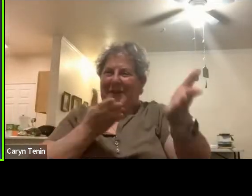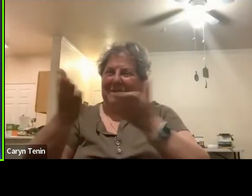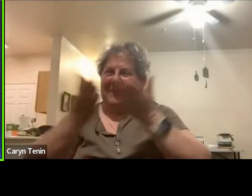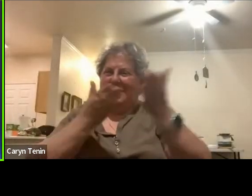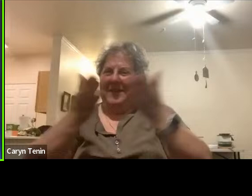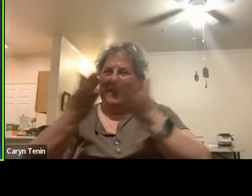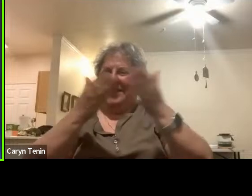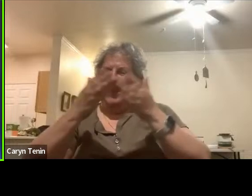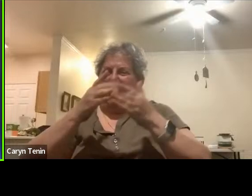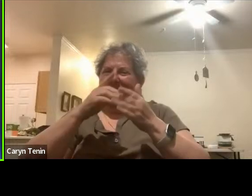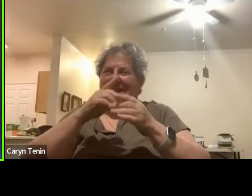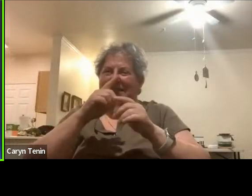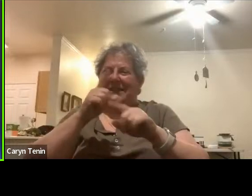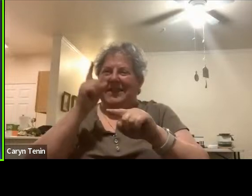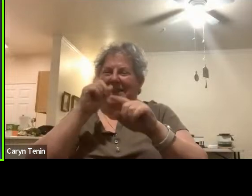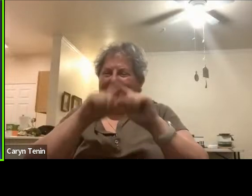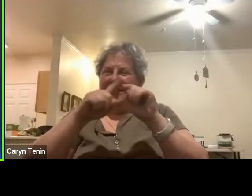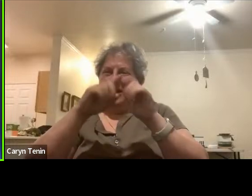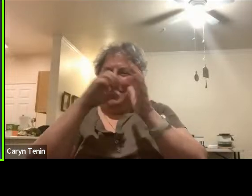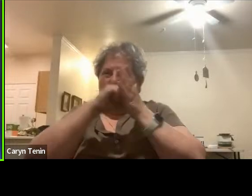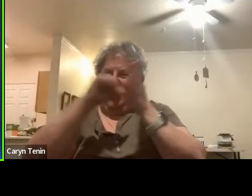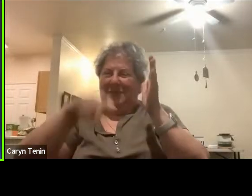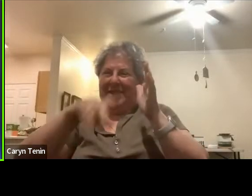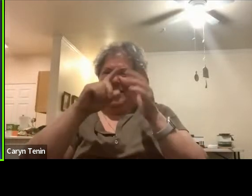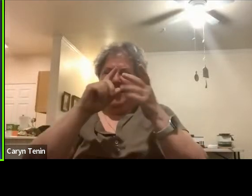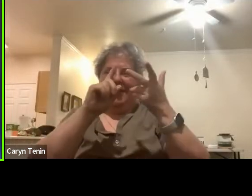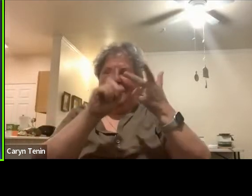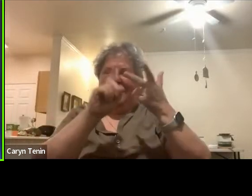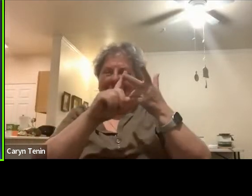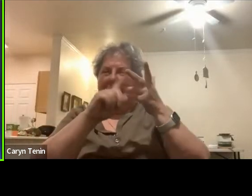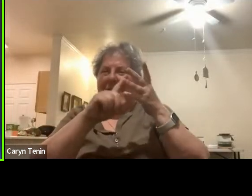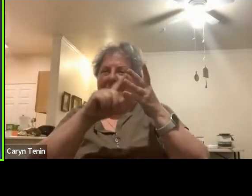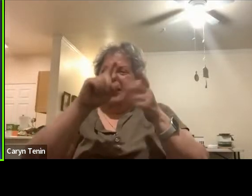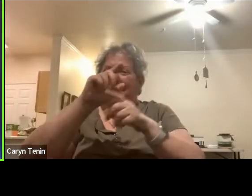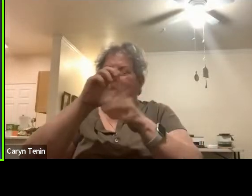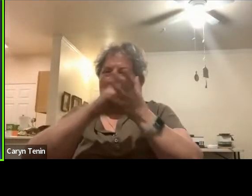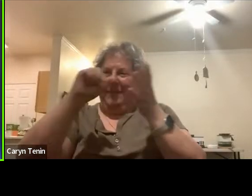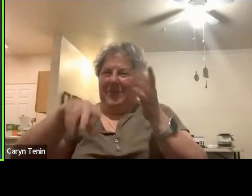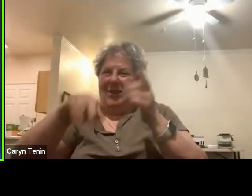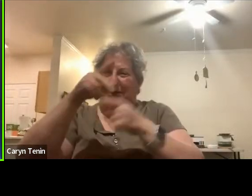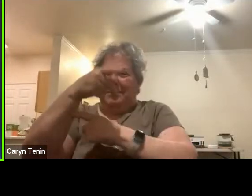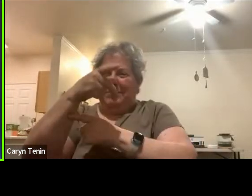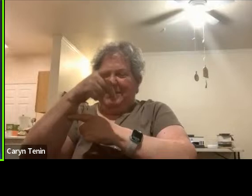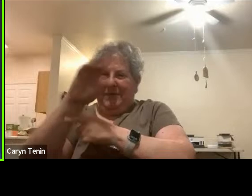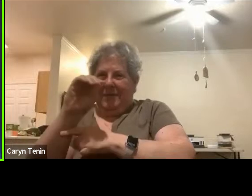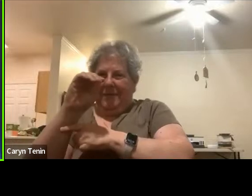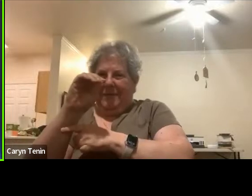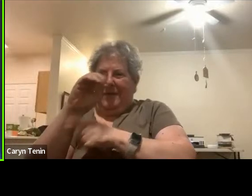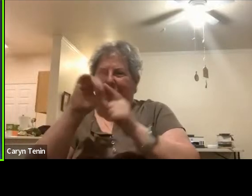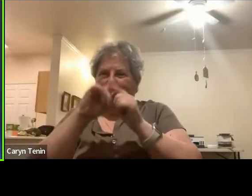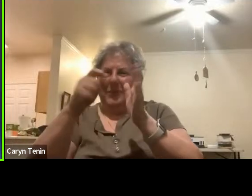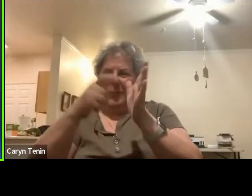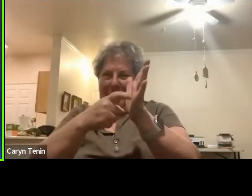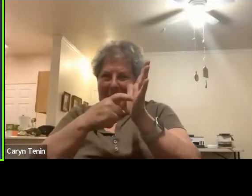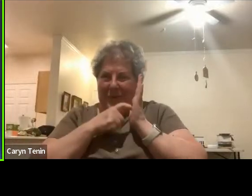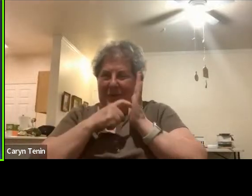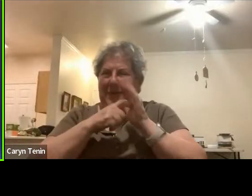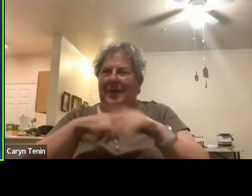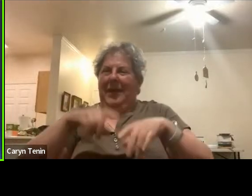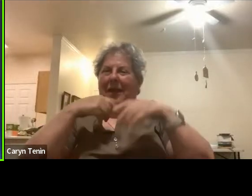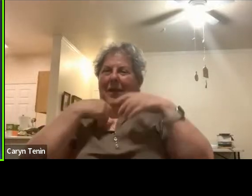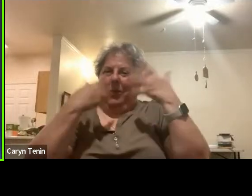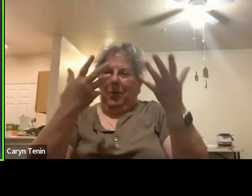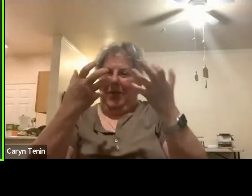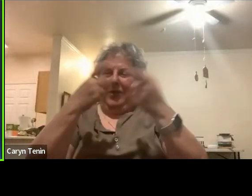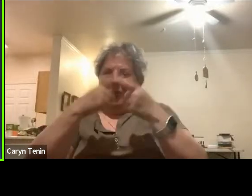We have a lack of services. And so we're asking that that be changed and removed, and we're asking that you